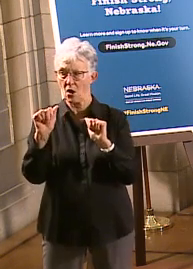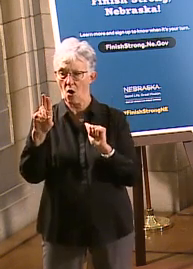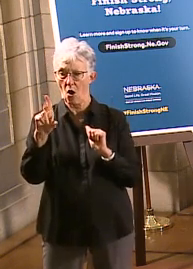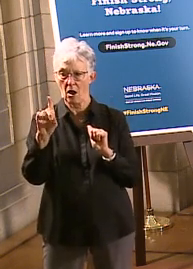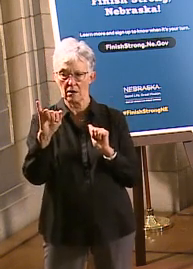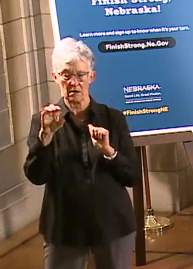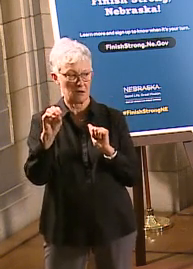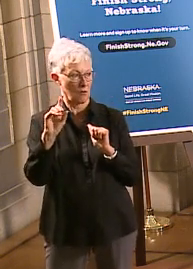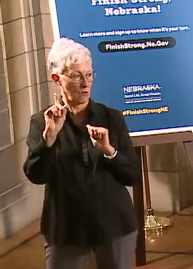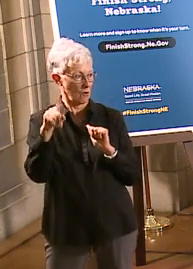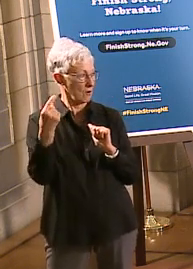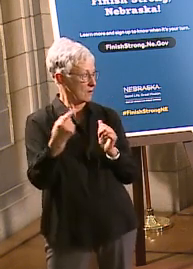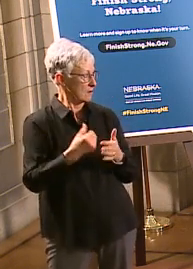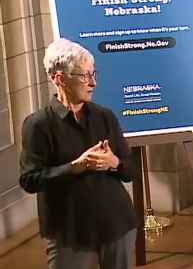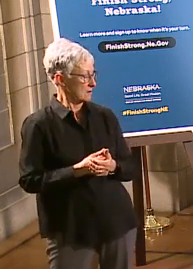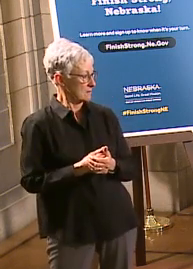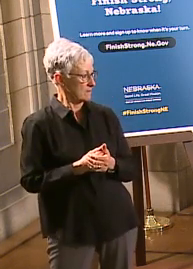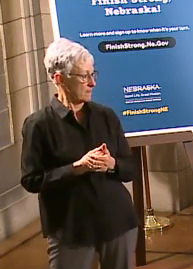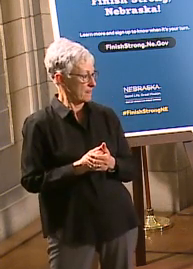okay.